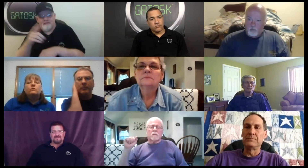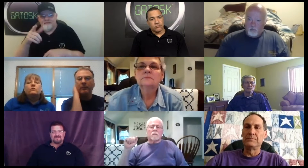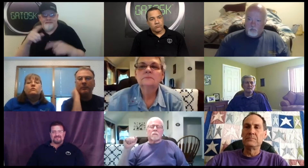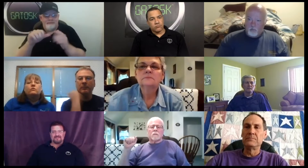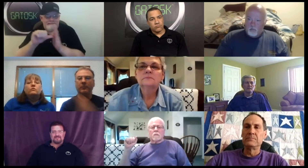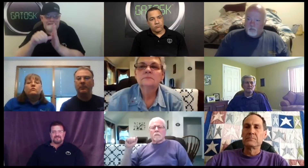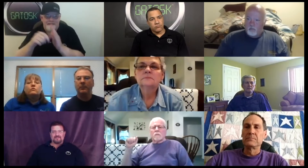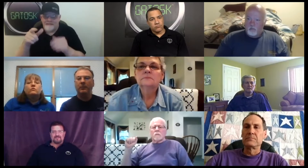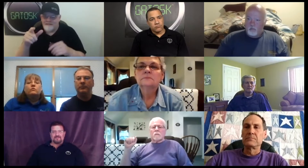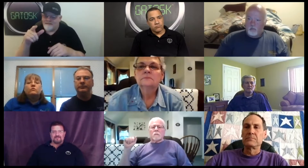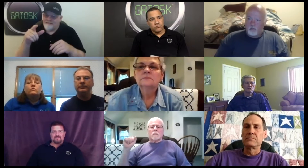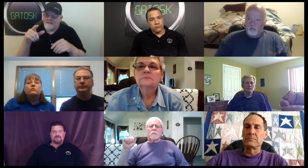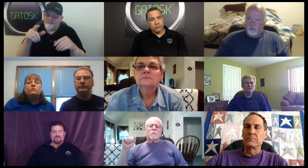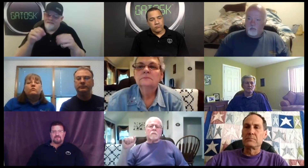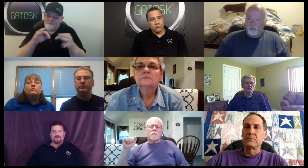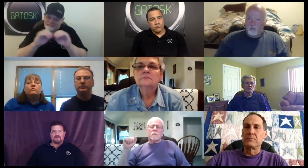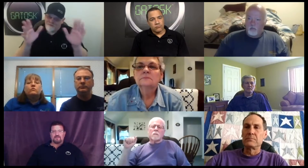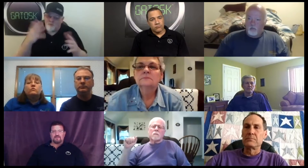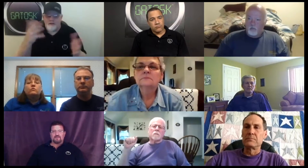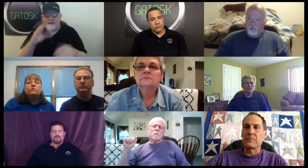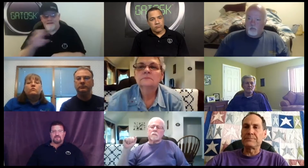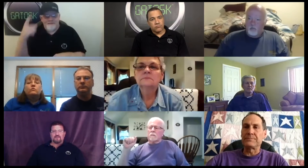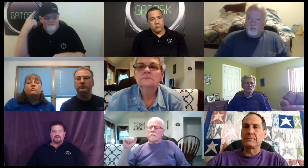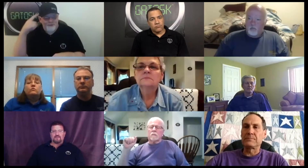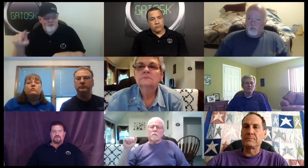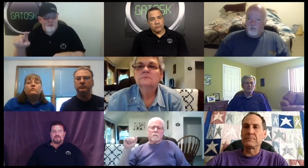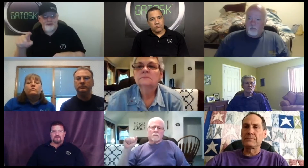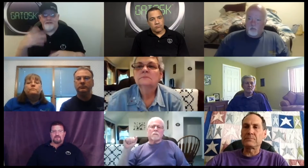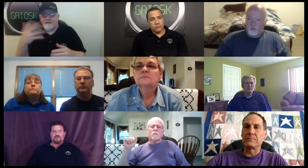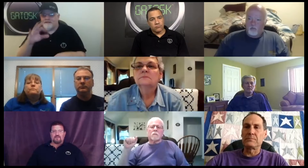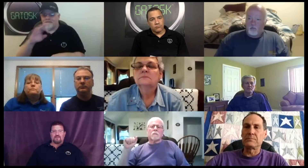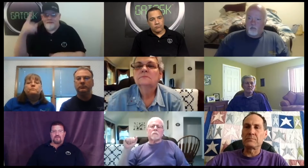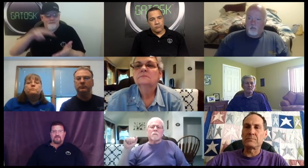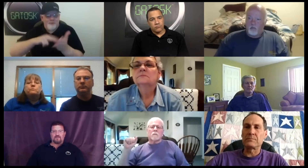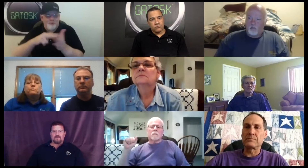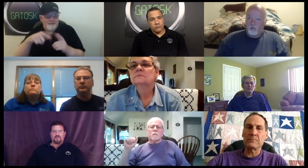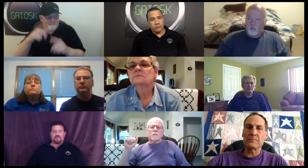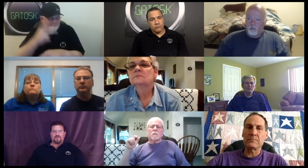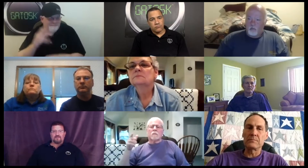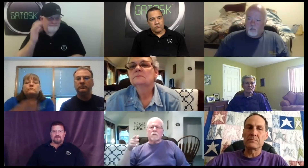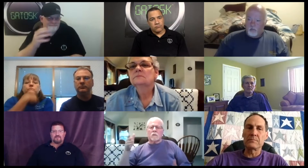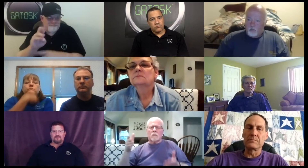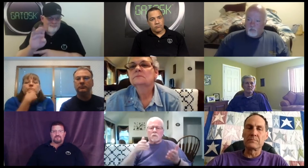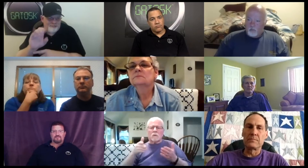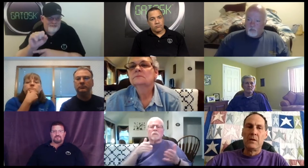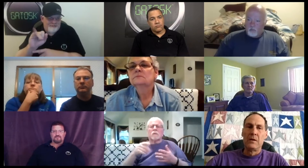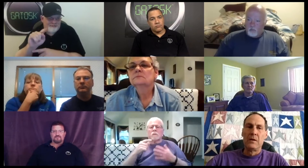going to work on emphasizing and explaining exactly what the fees are for. The fee is to keep our